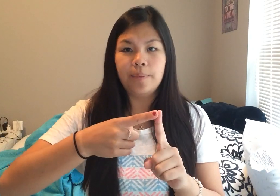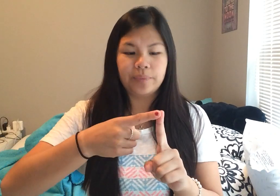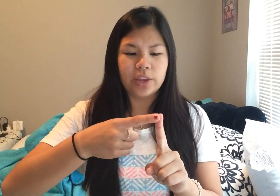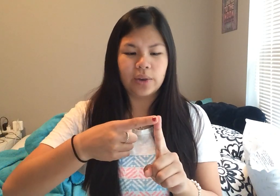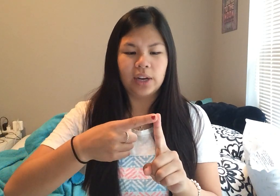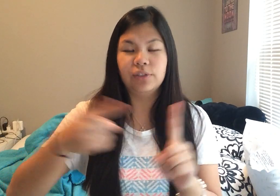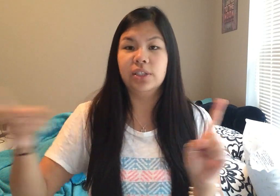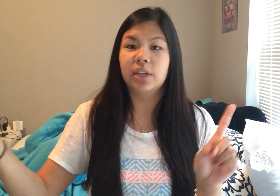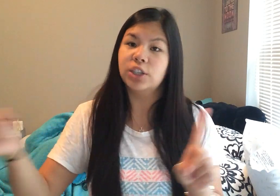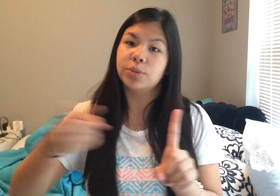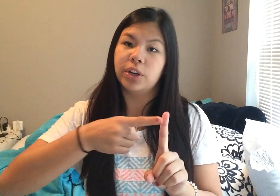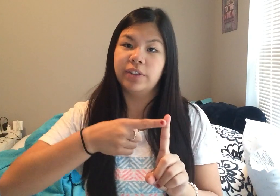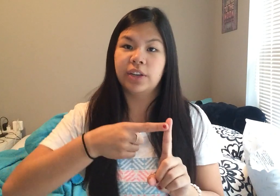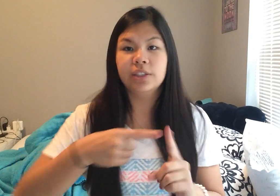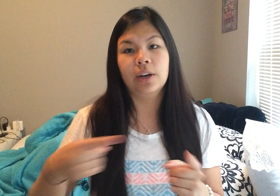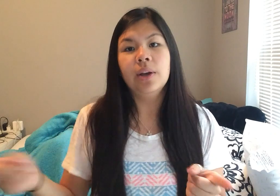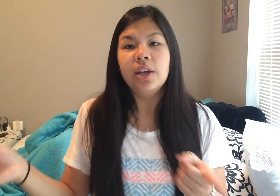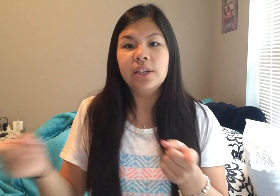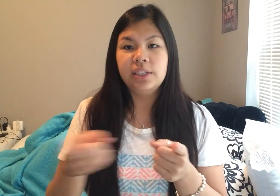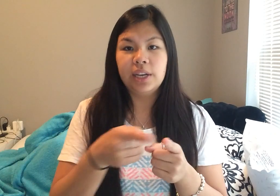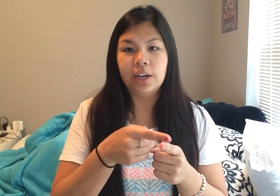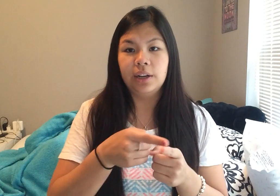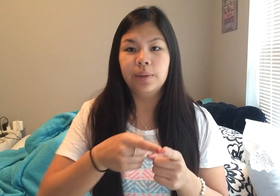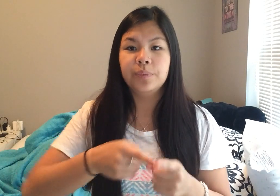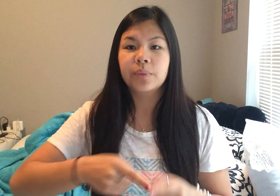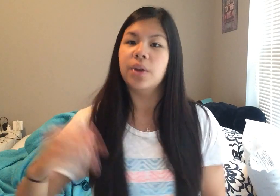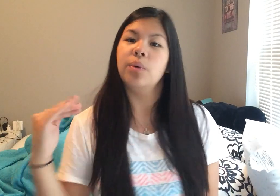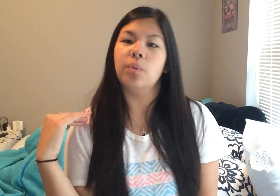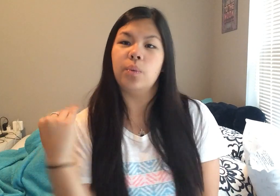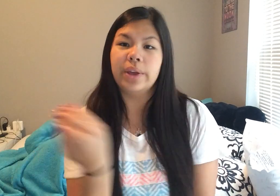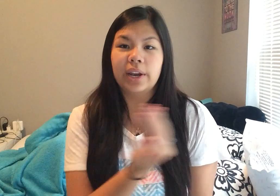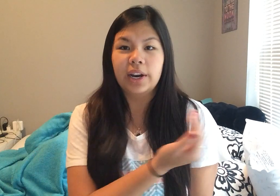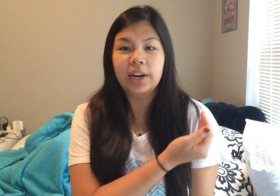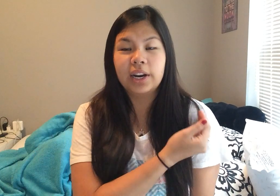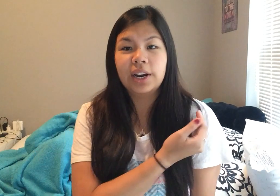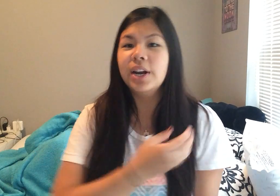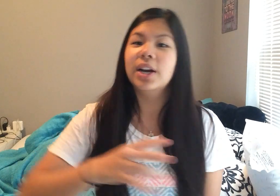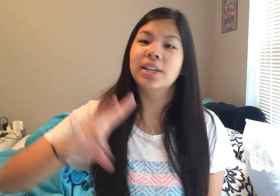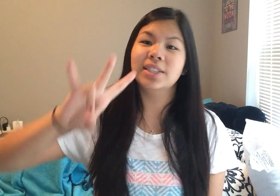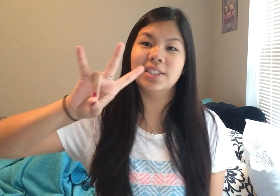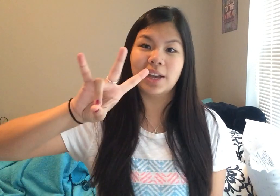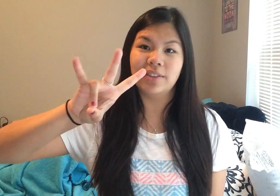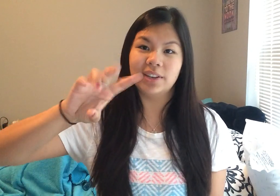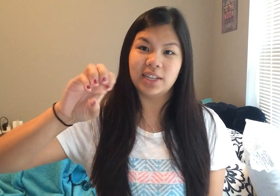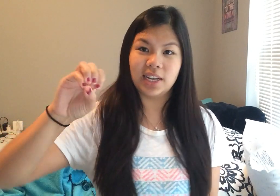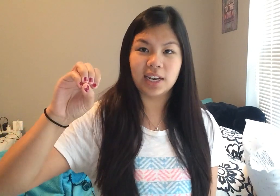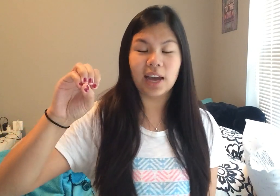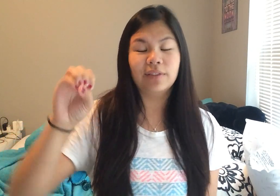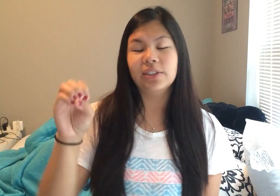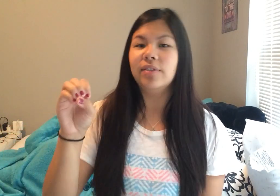and you kind of just touch your pointer finger, so till we're 70. And for